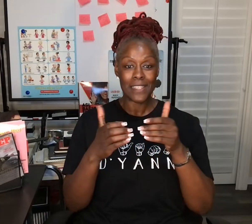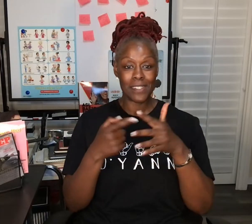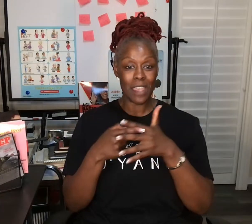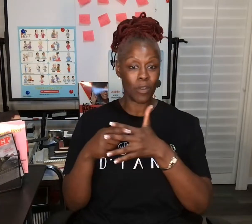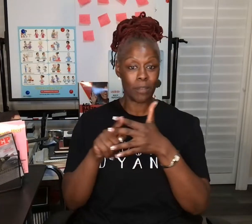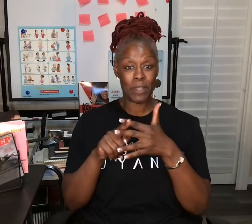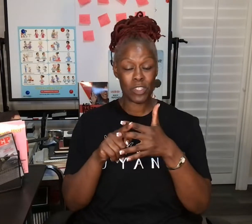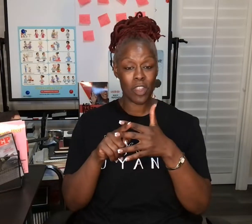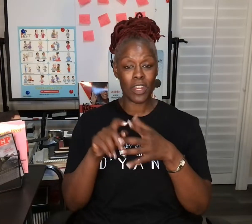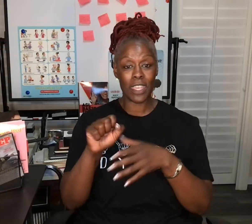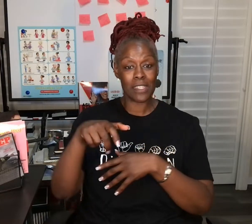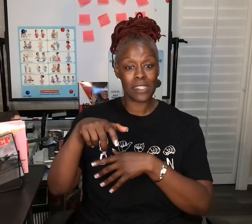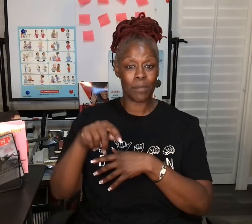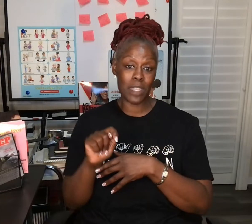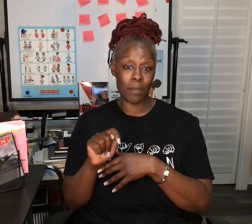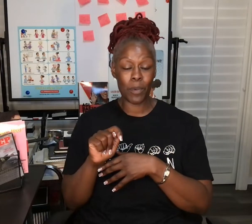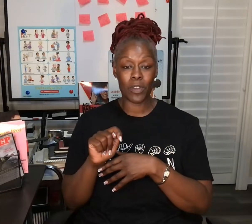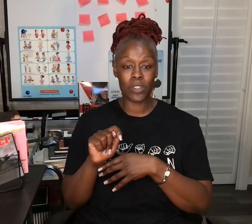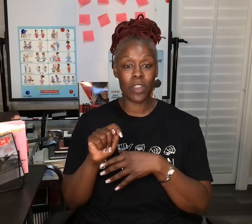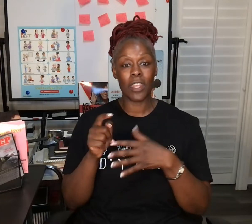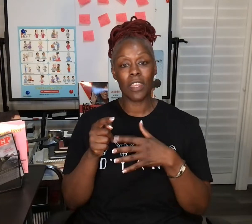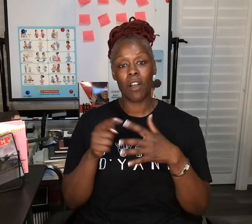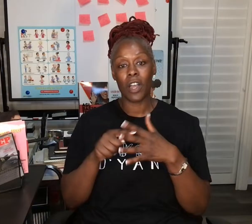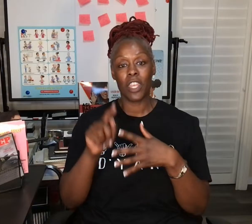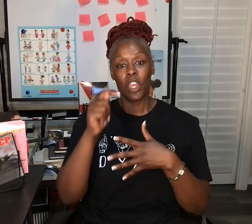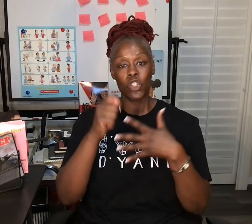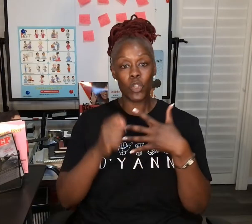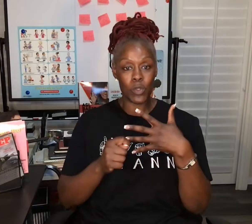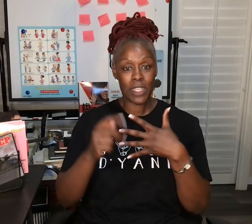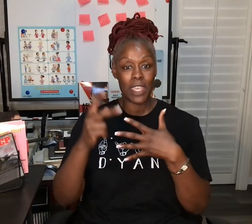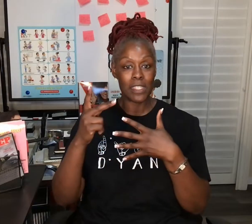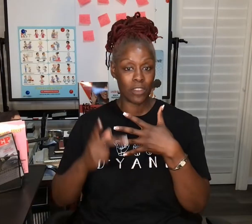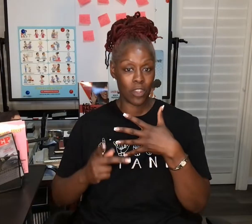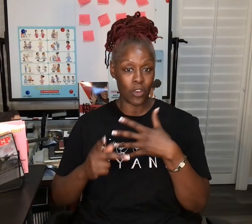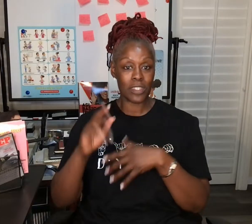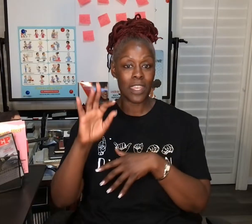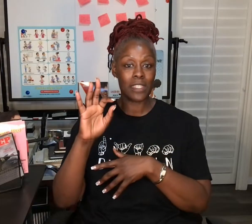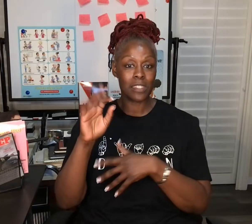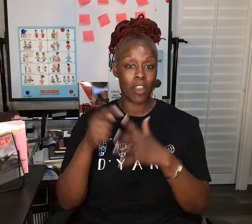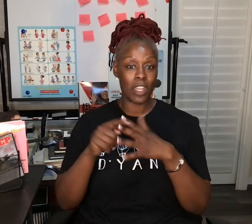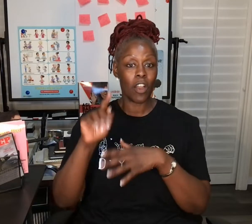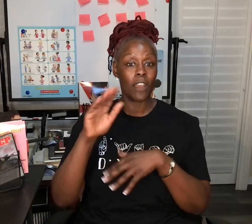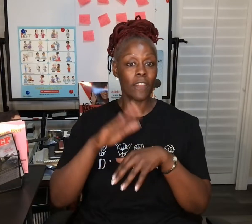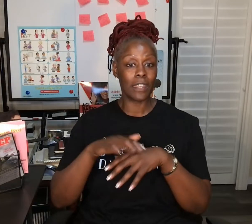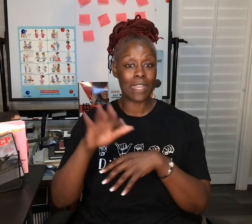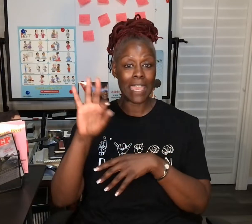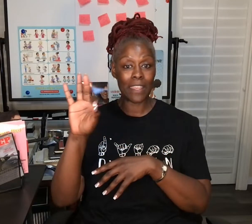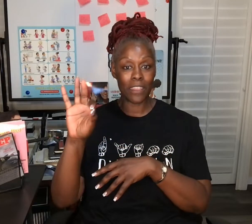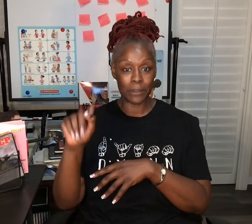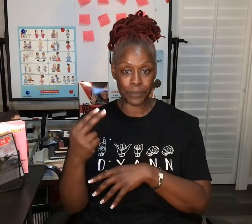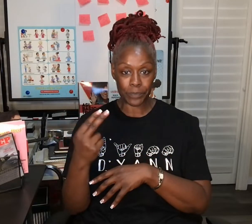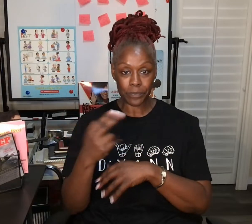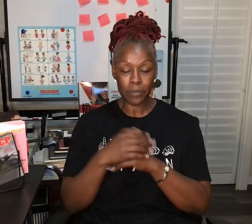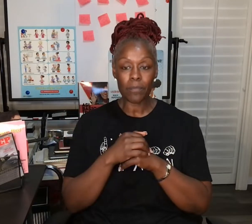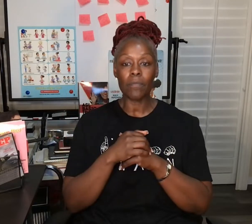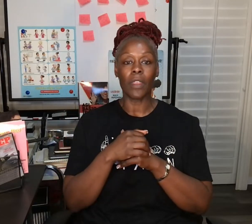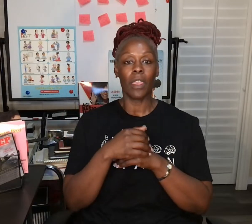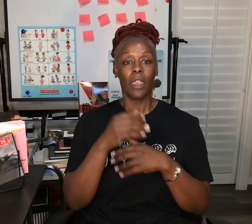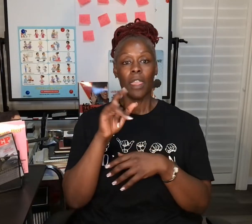classes that are going to be starting in September, starting on Tuesdays and Thursdays, starting on the 9th. And